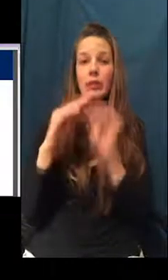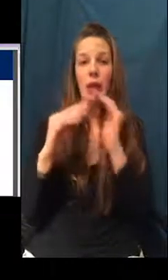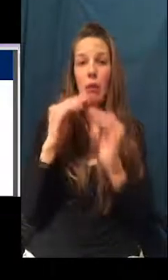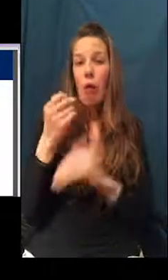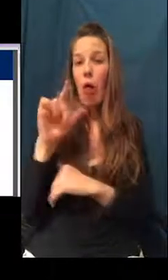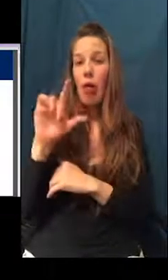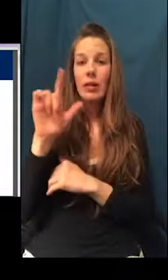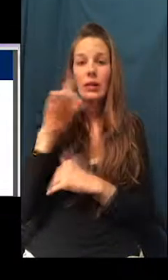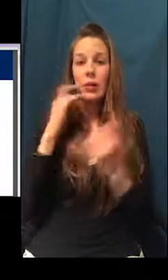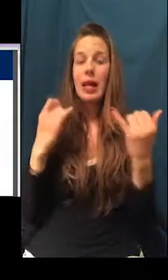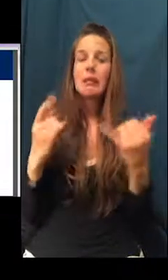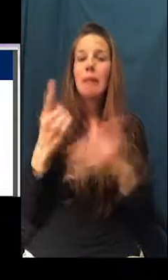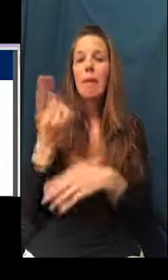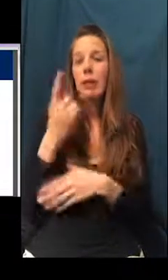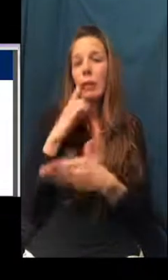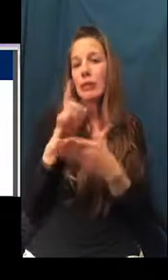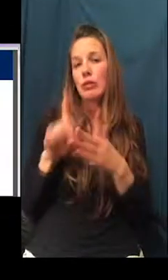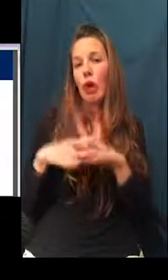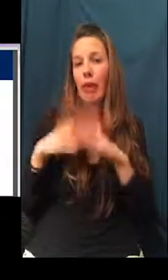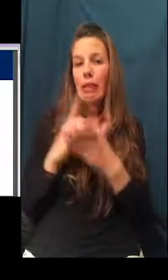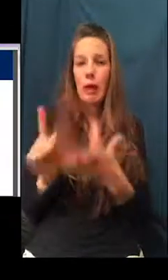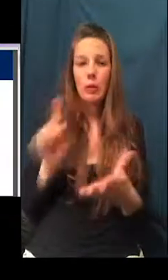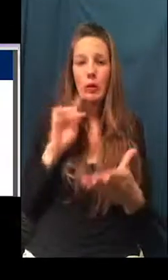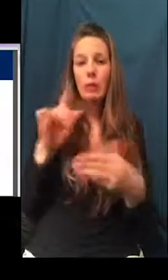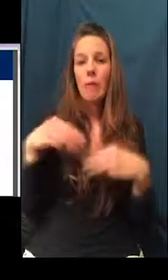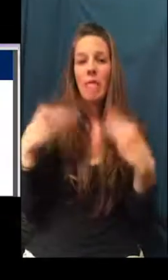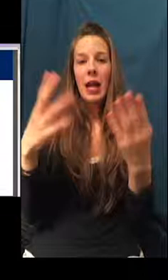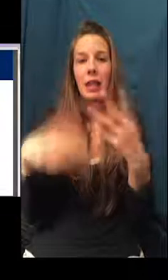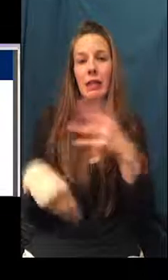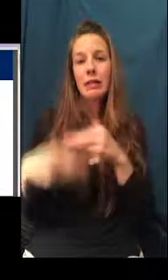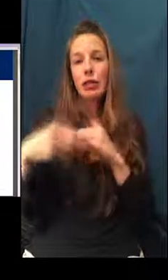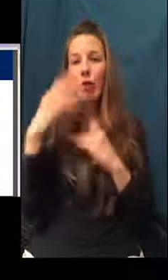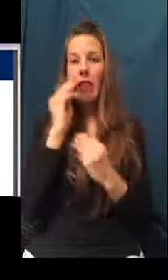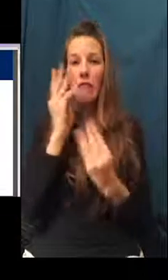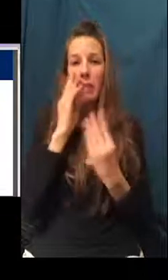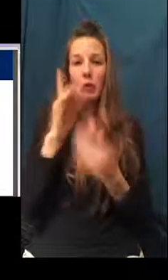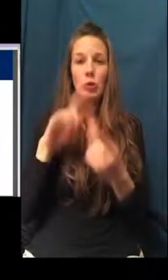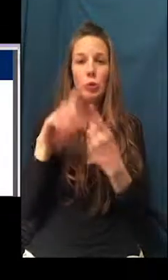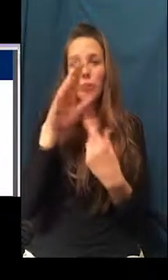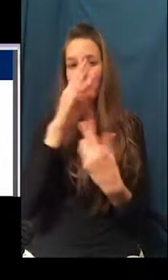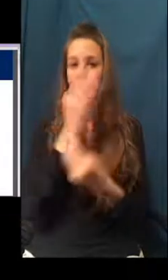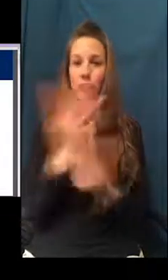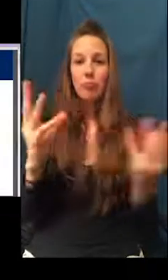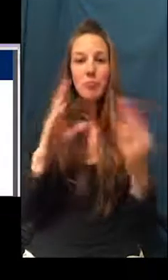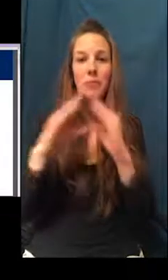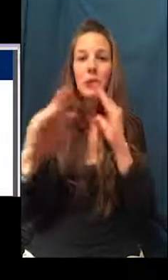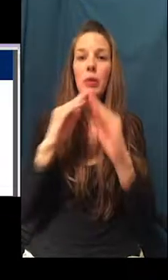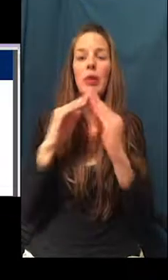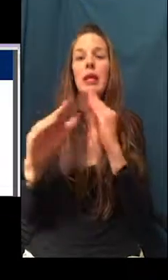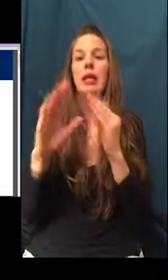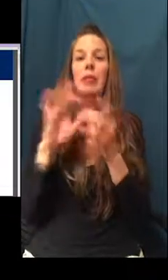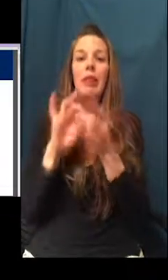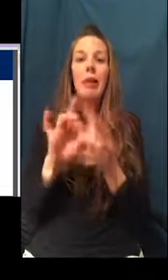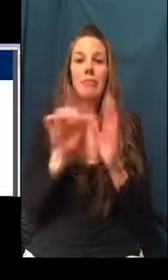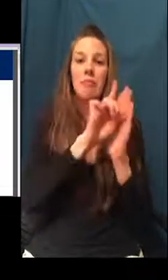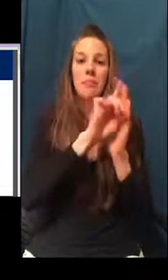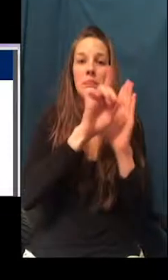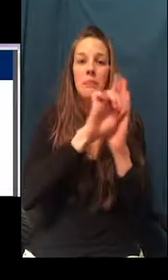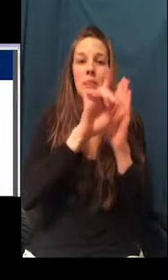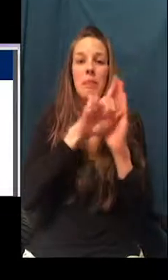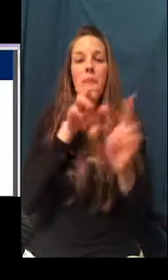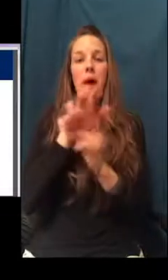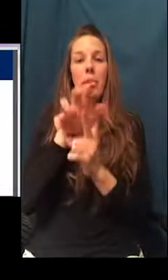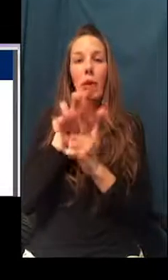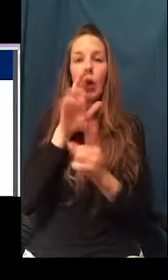town halls are something that we started last week to provide additional information to our community about popular